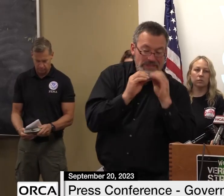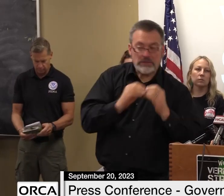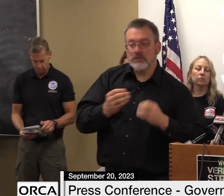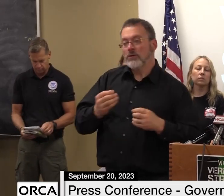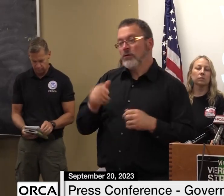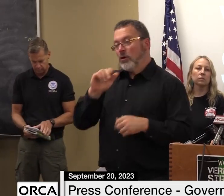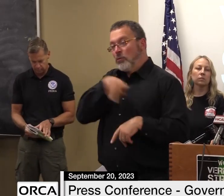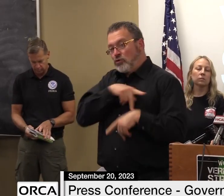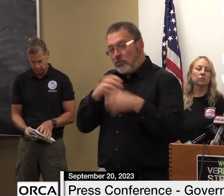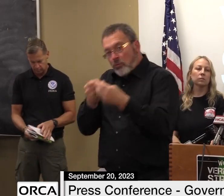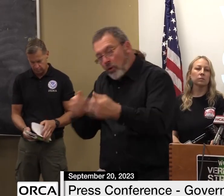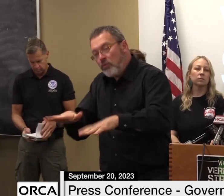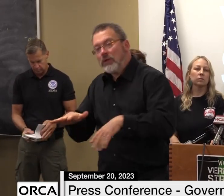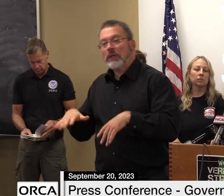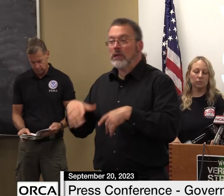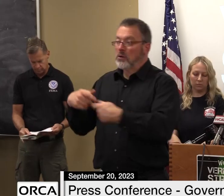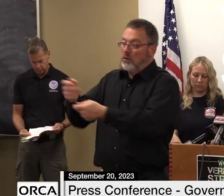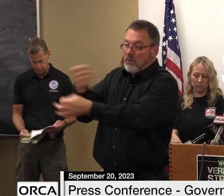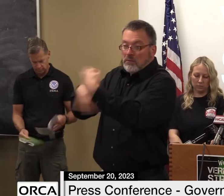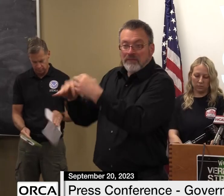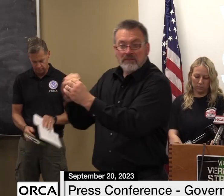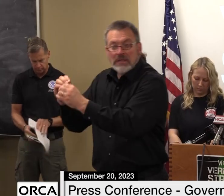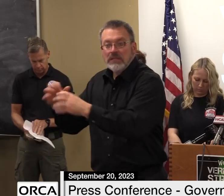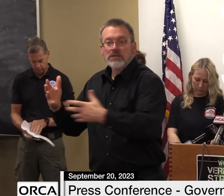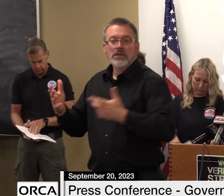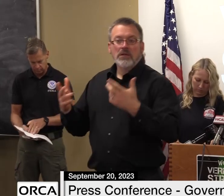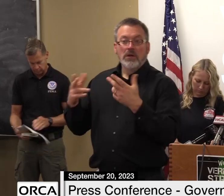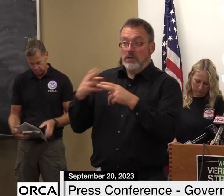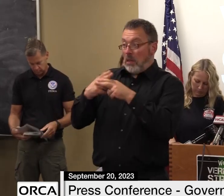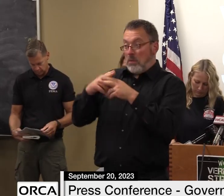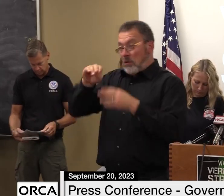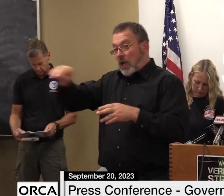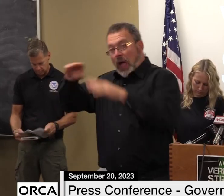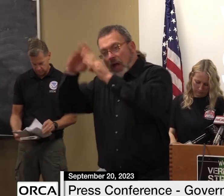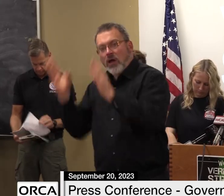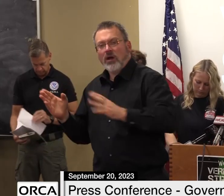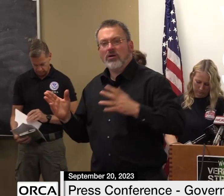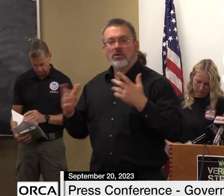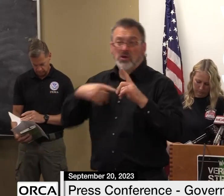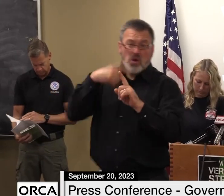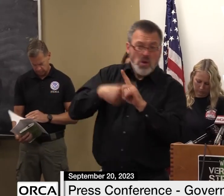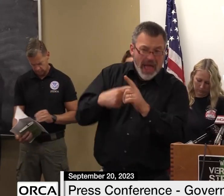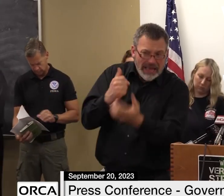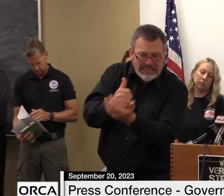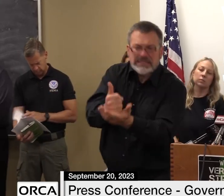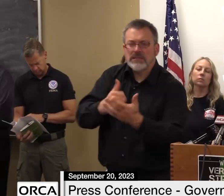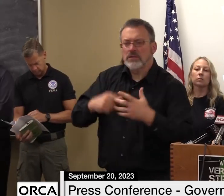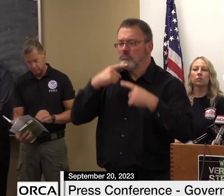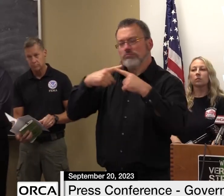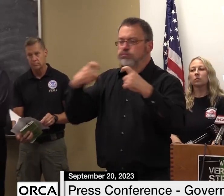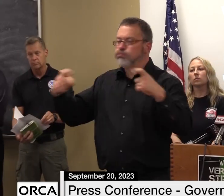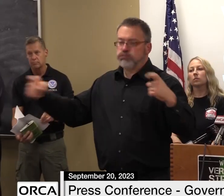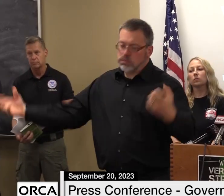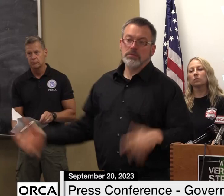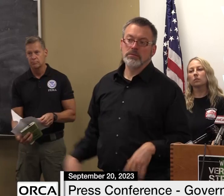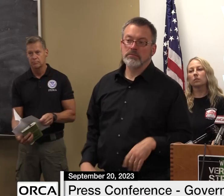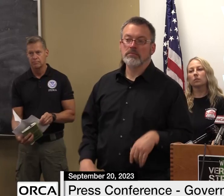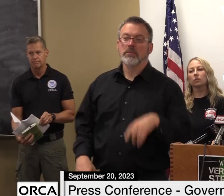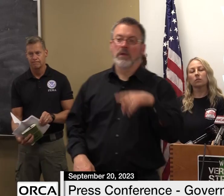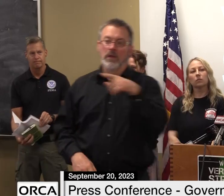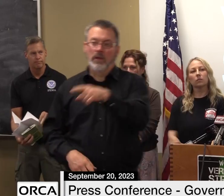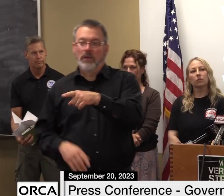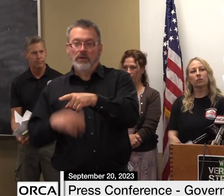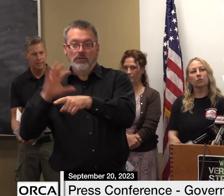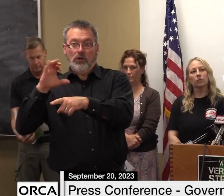personal property replacement, as well as temporary housing rental assistance. Do you know the average size of the